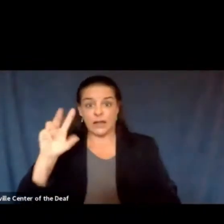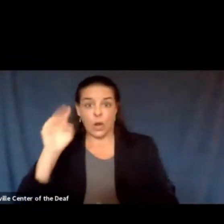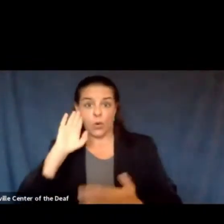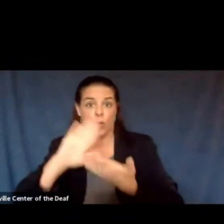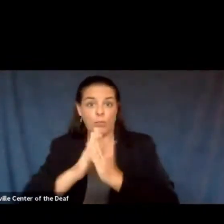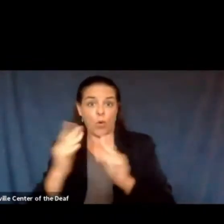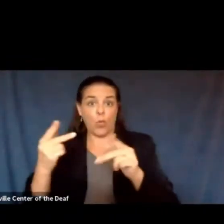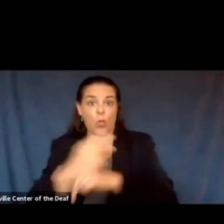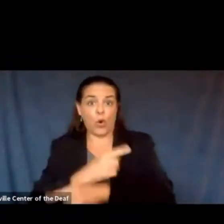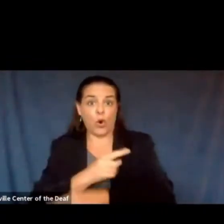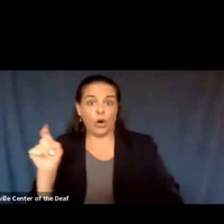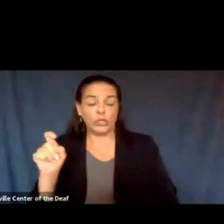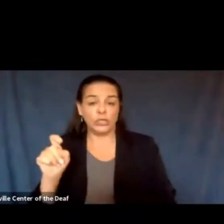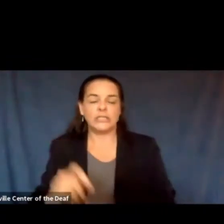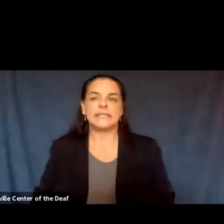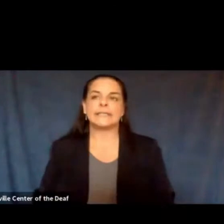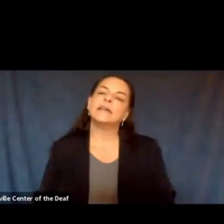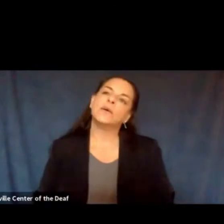worse?